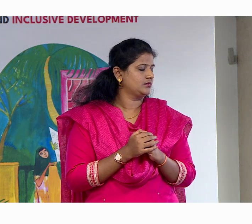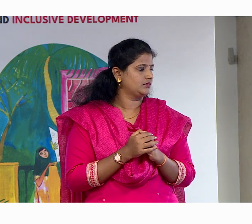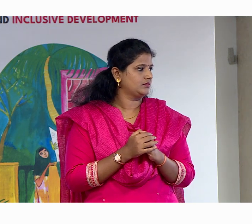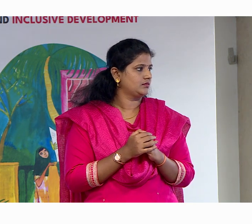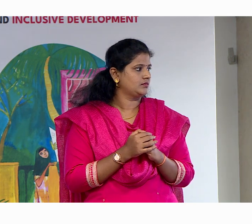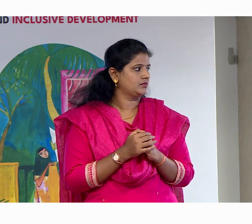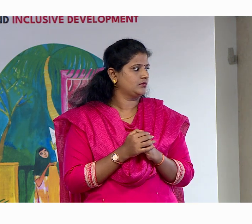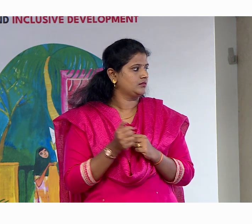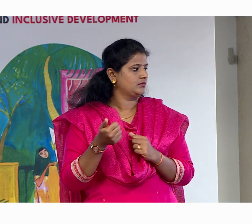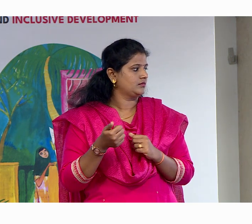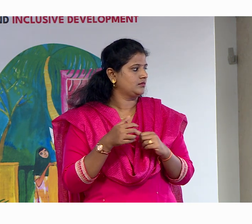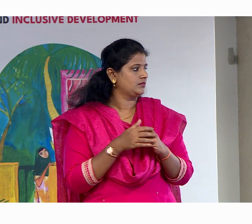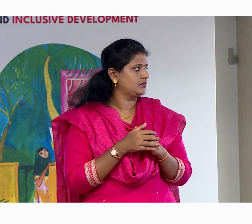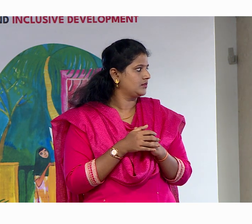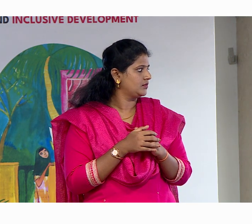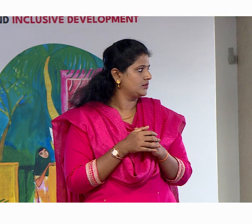But